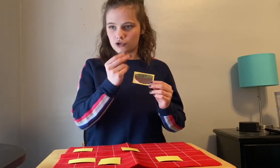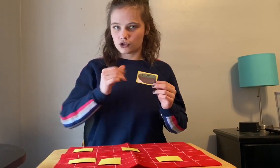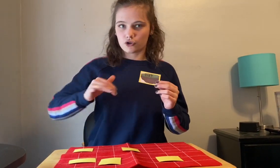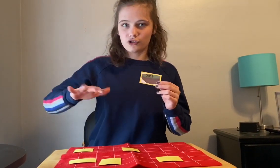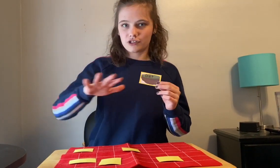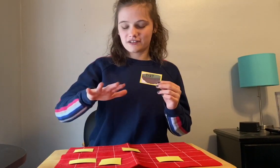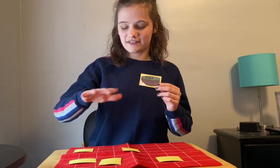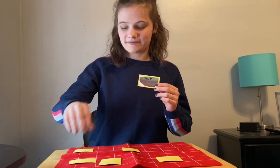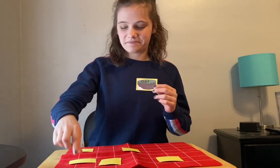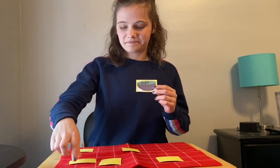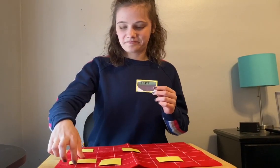Dirt.